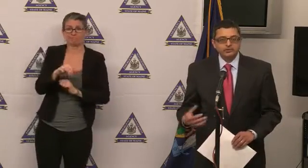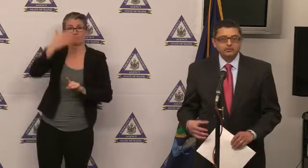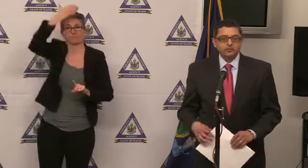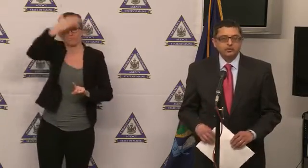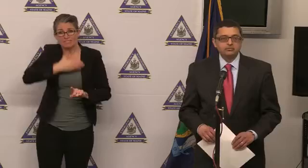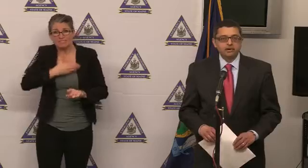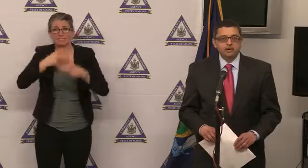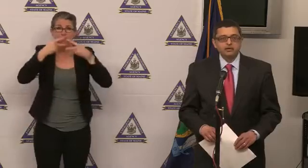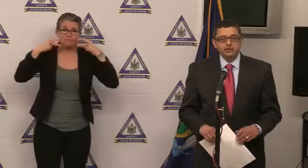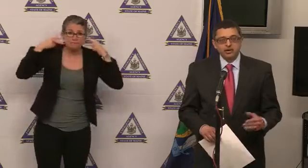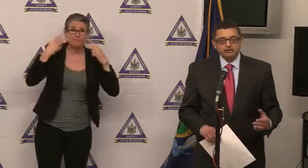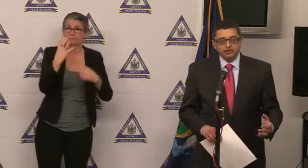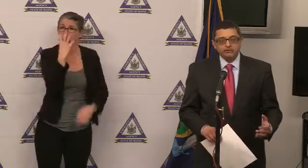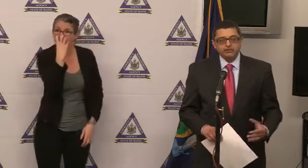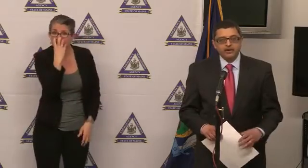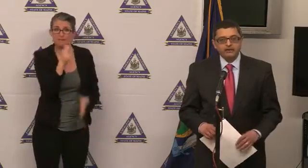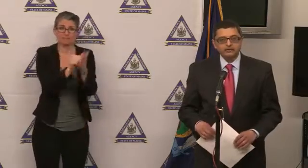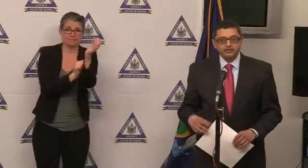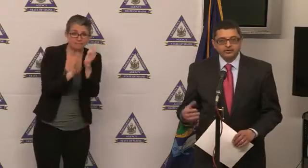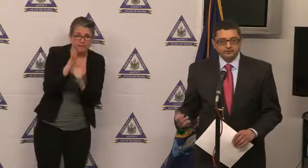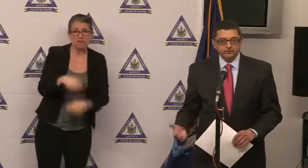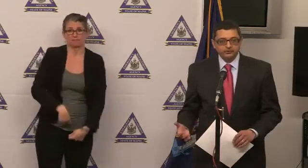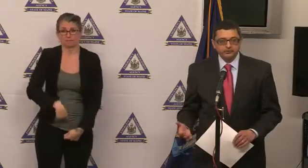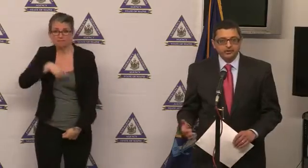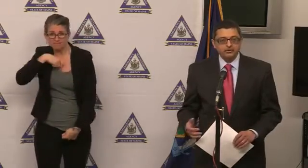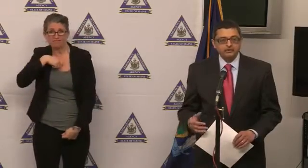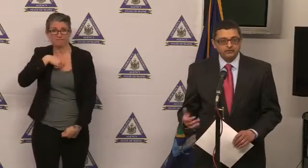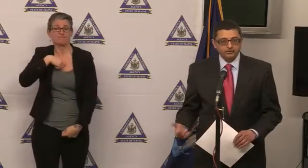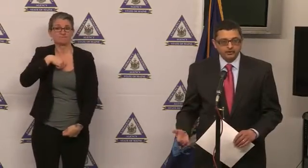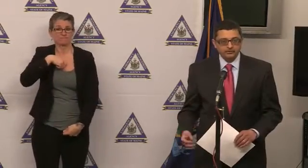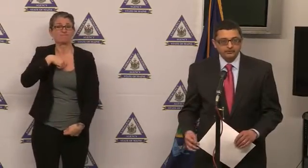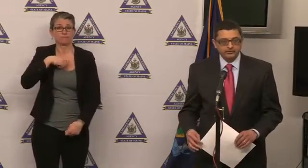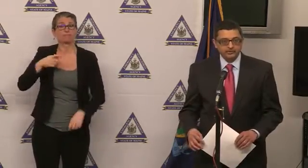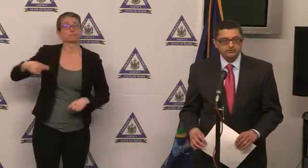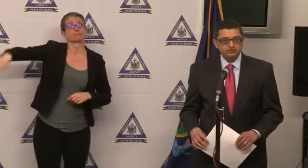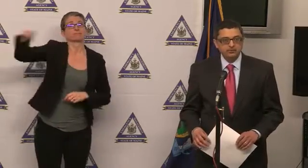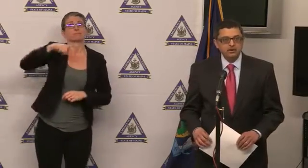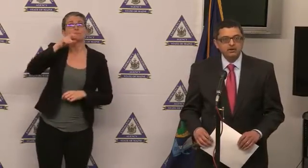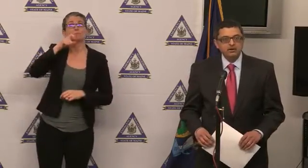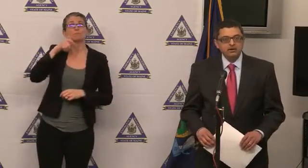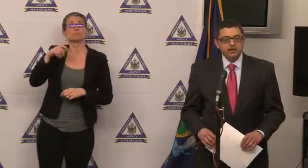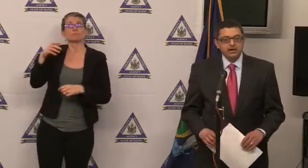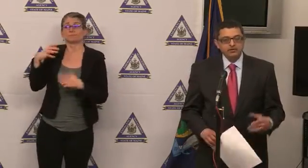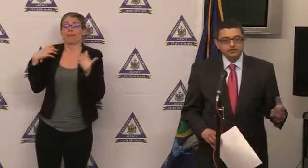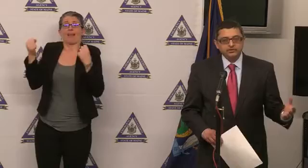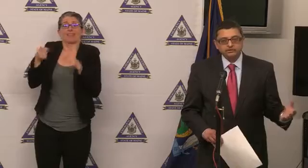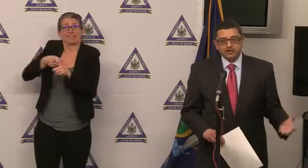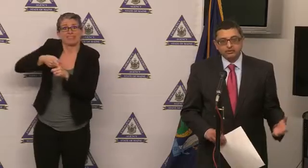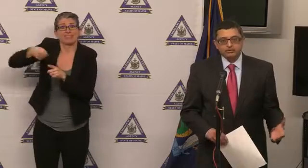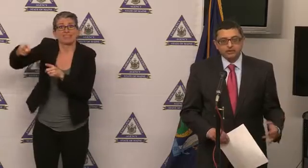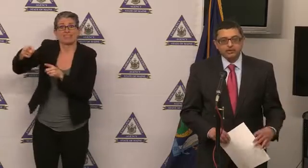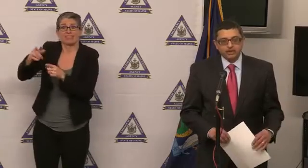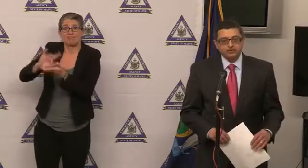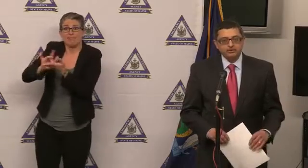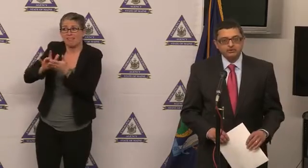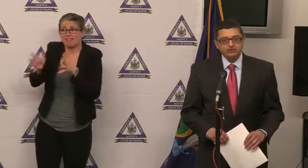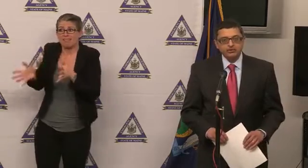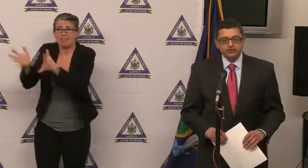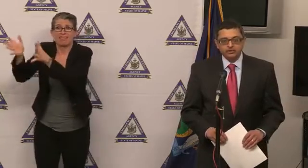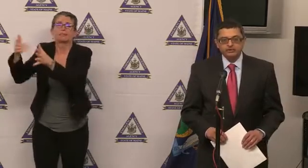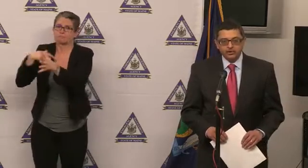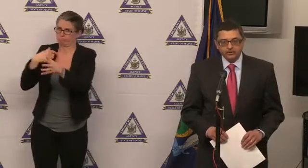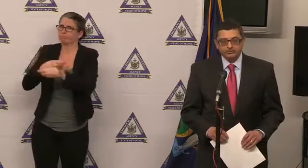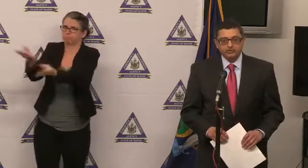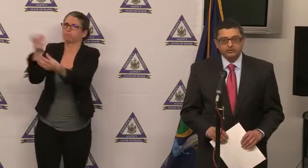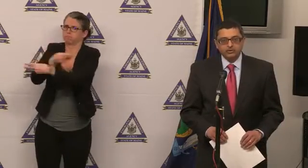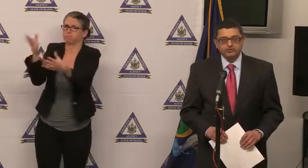used and worn by healthcare providers and first responders across the state. As with the laboratory chemicals, there